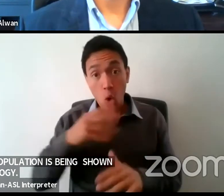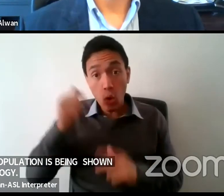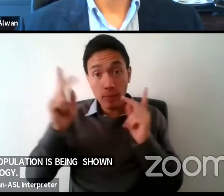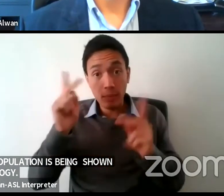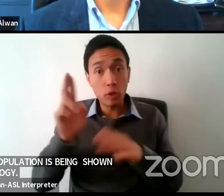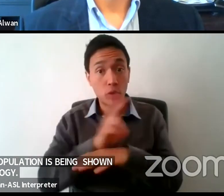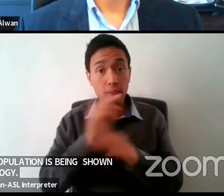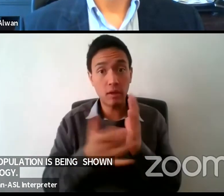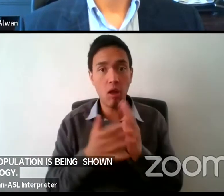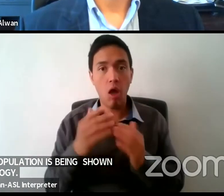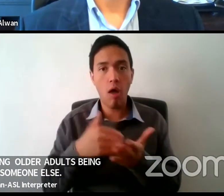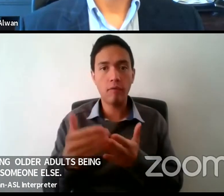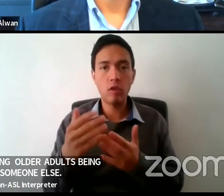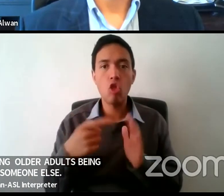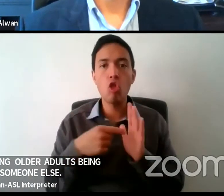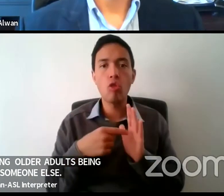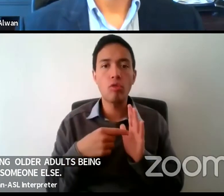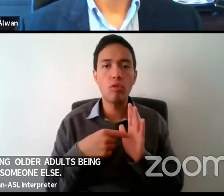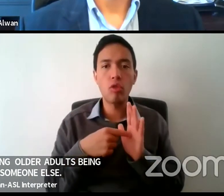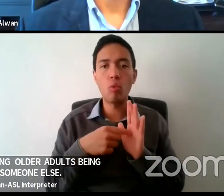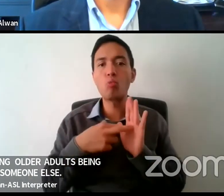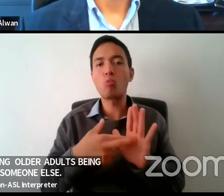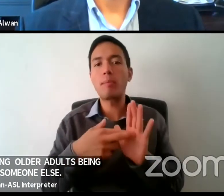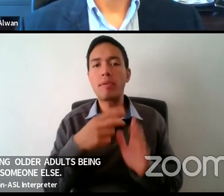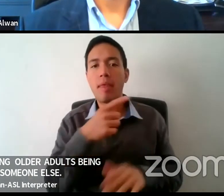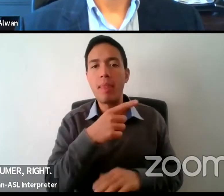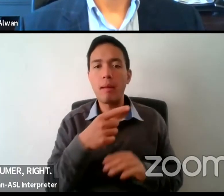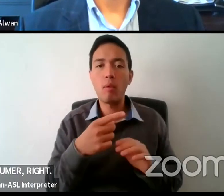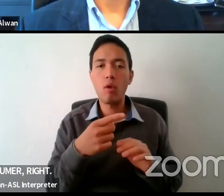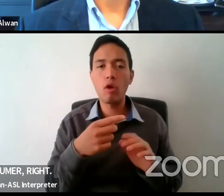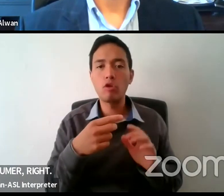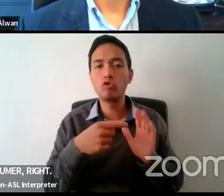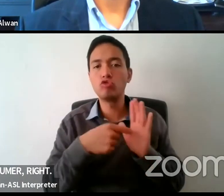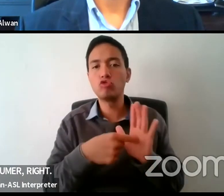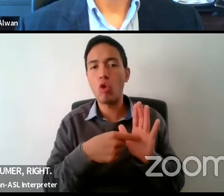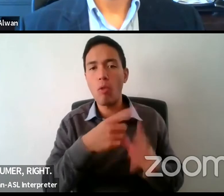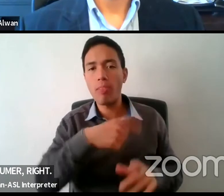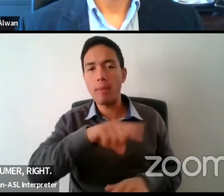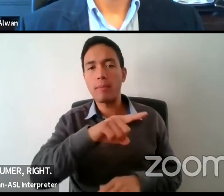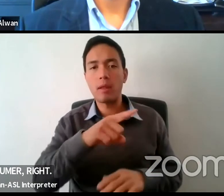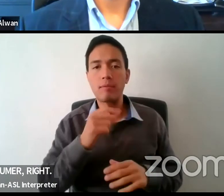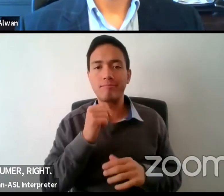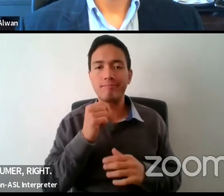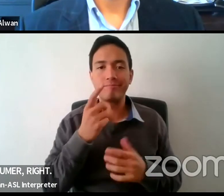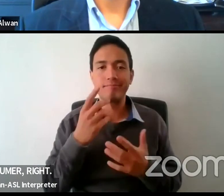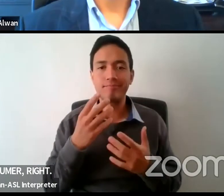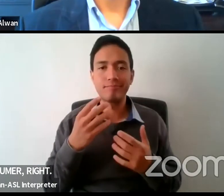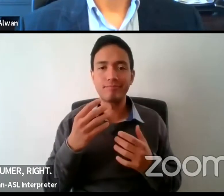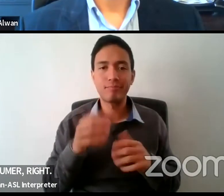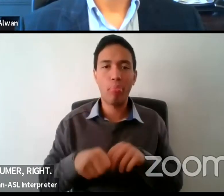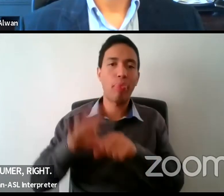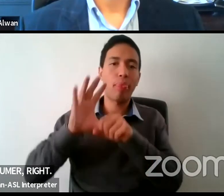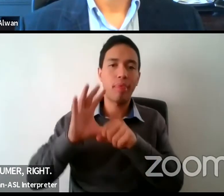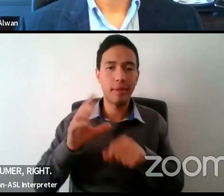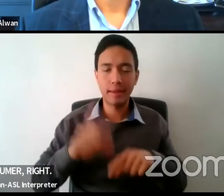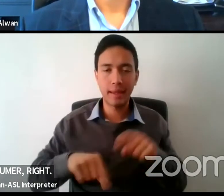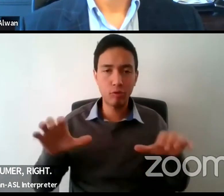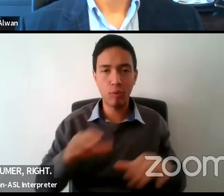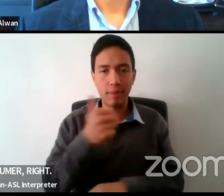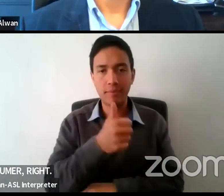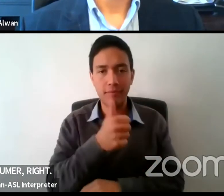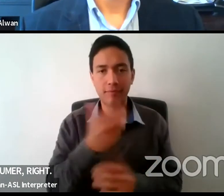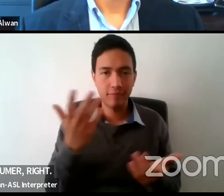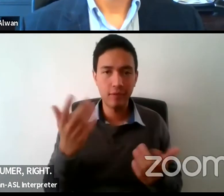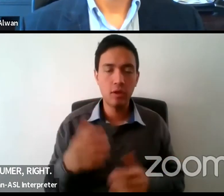about the consumer, right? That is something that if you're constantly being shown as a Luddite, right,